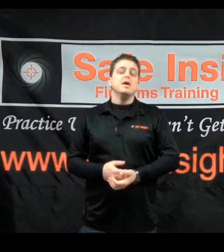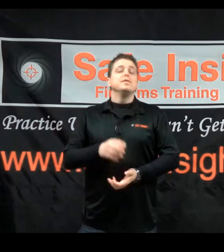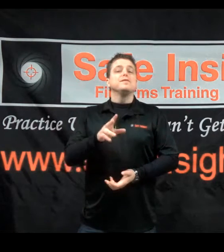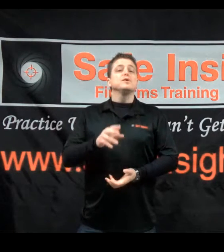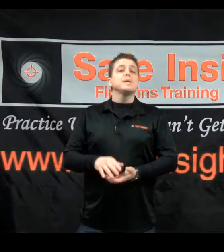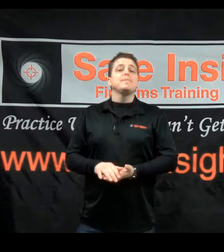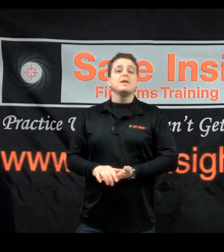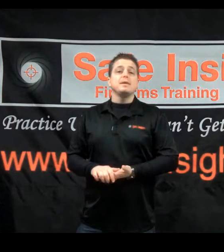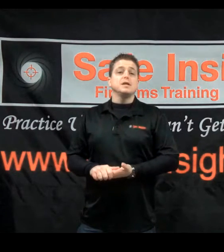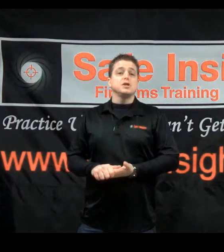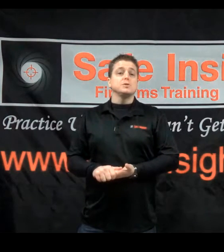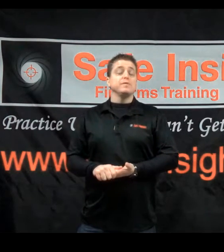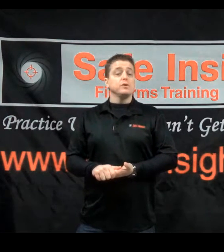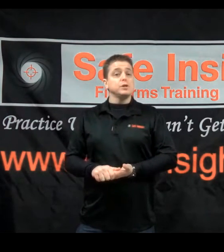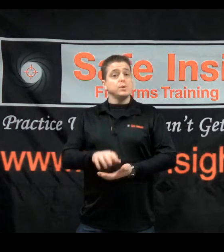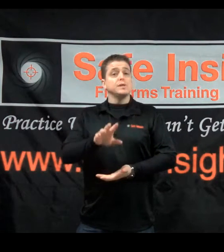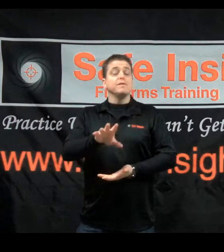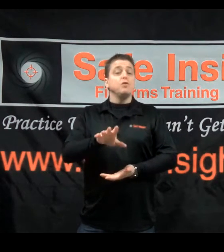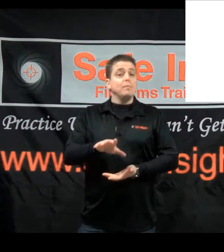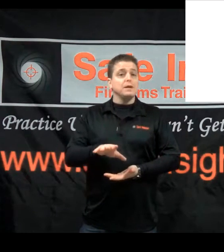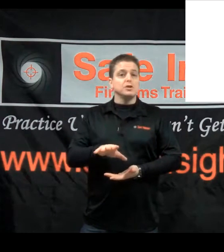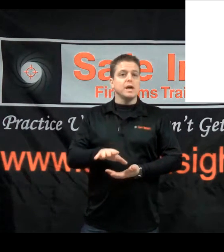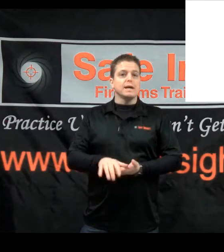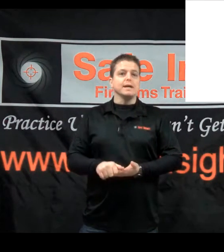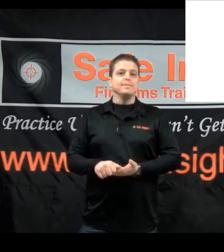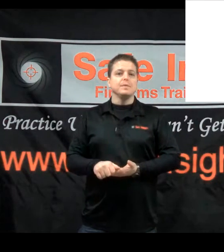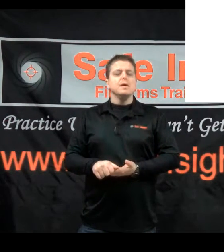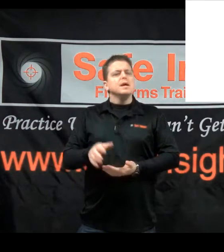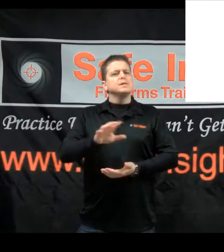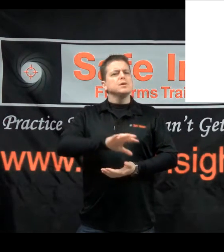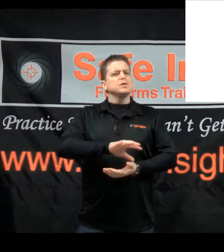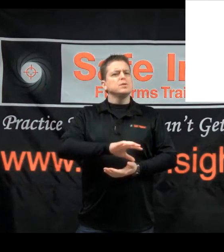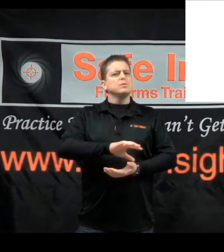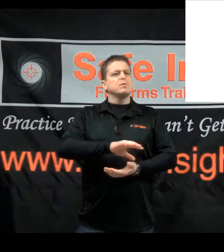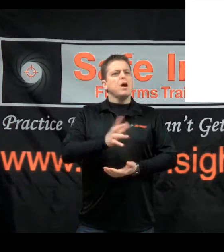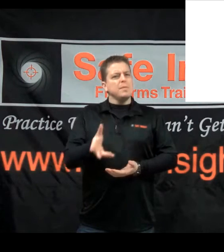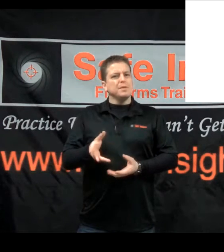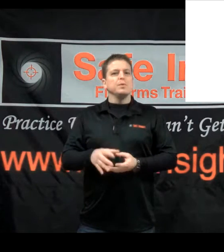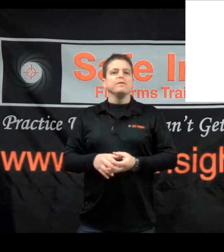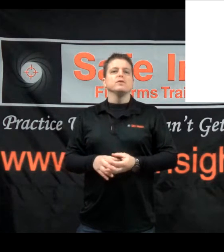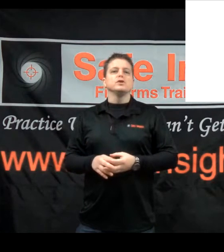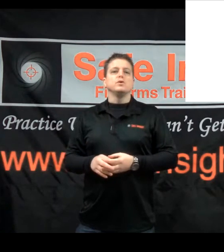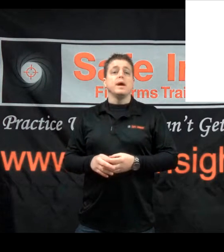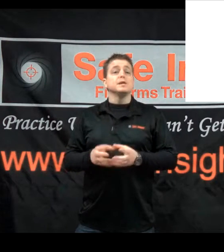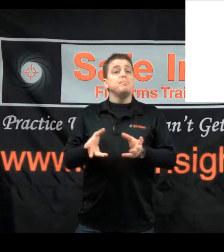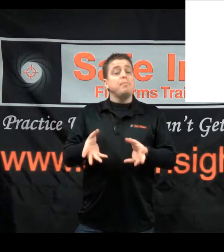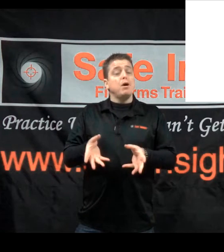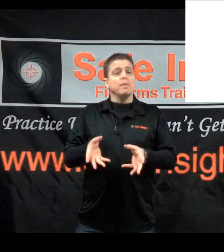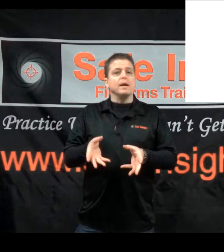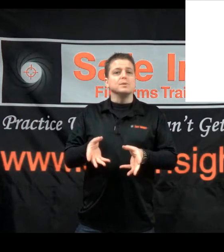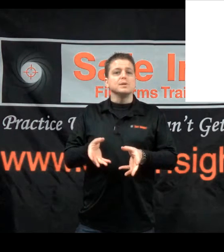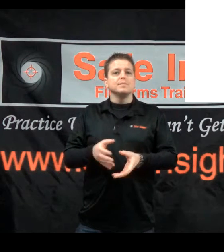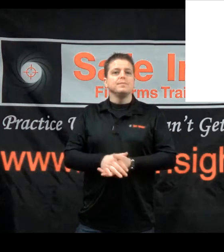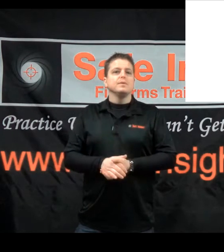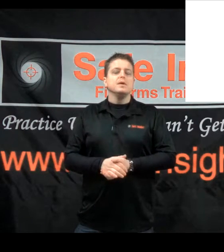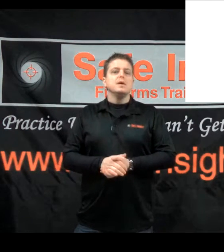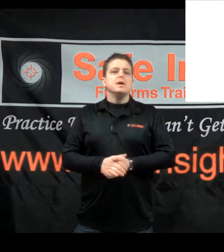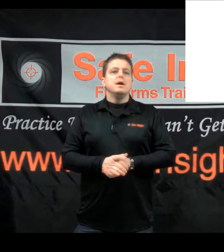The first type of ammunition is referred to as full metal jacket. It's also commonly referred to as ball rounds.